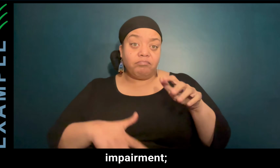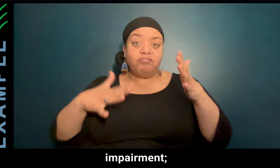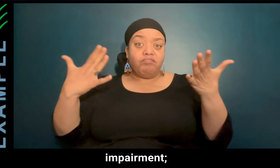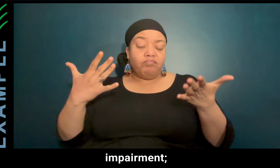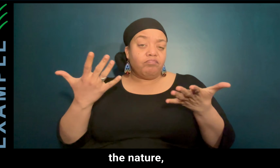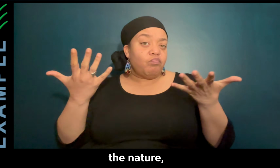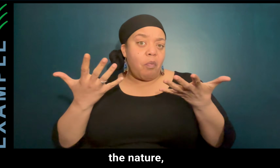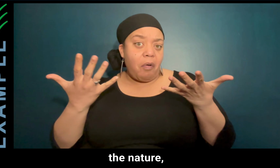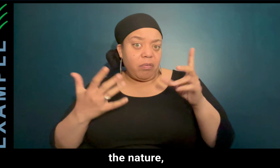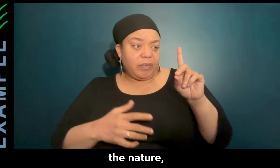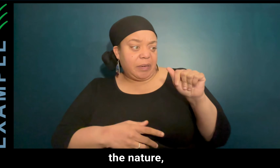The nature,